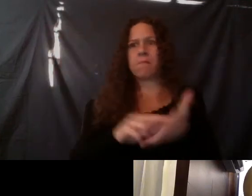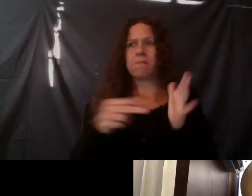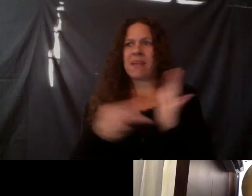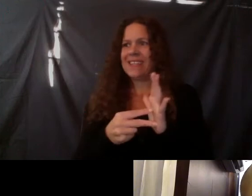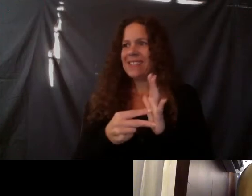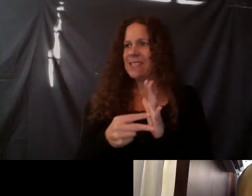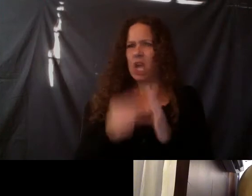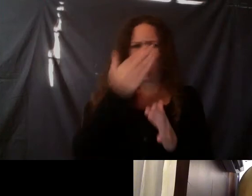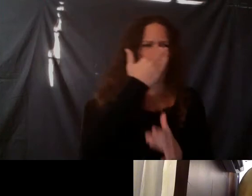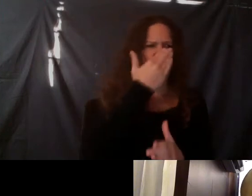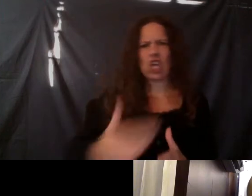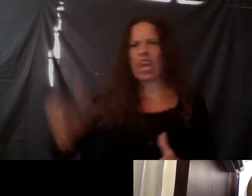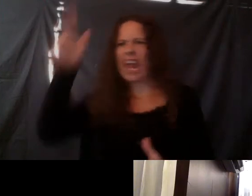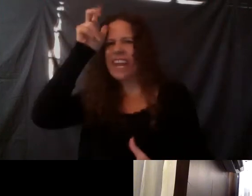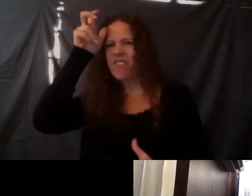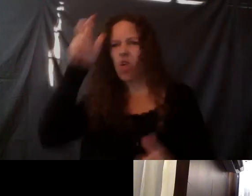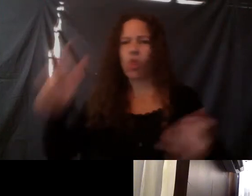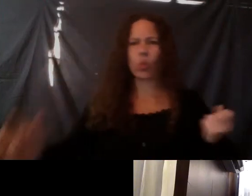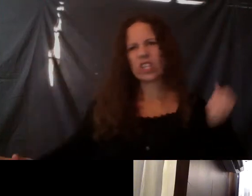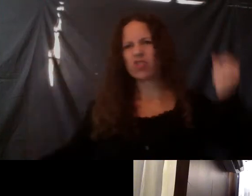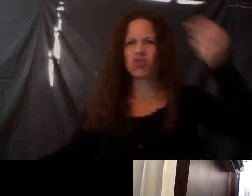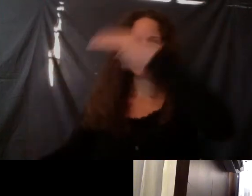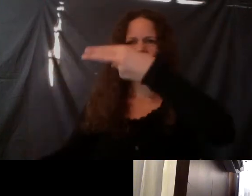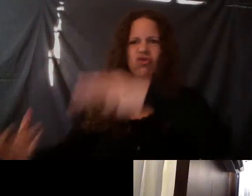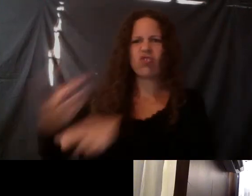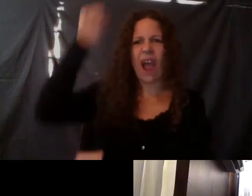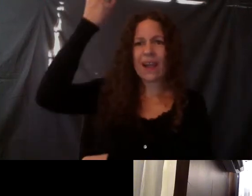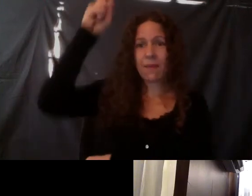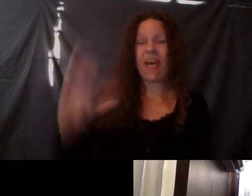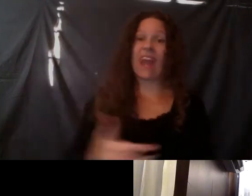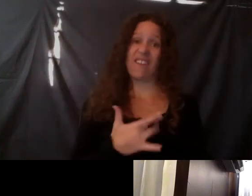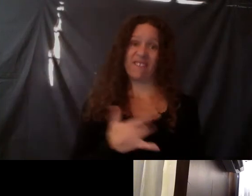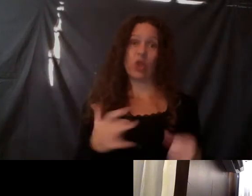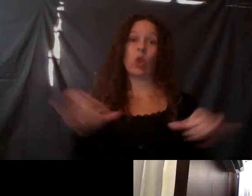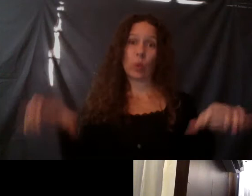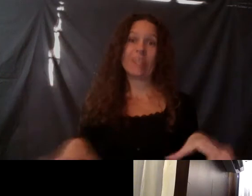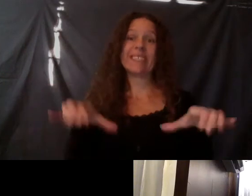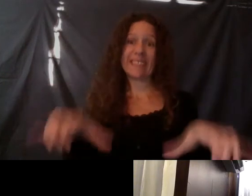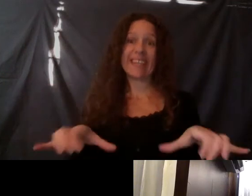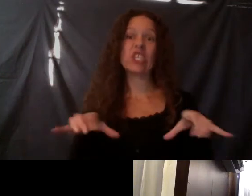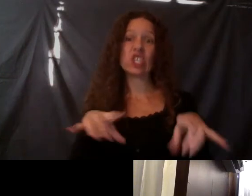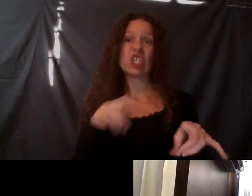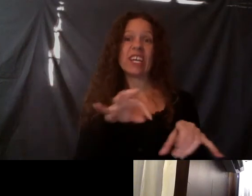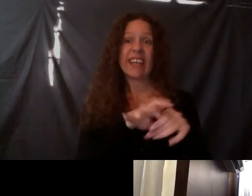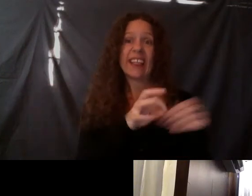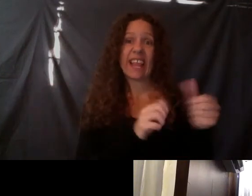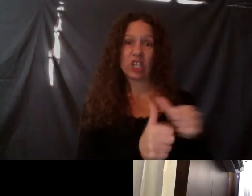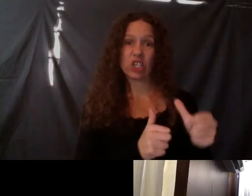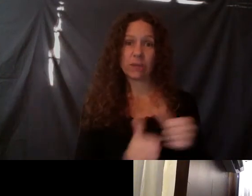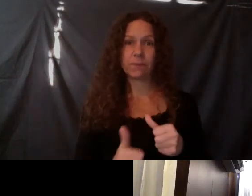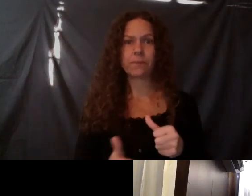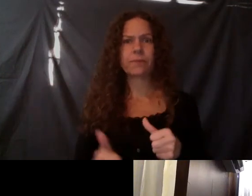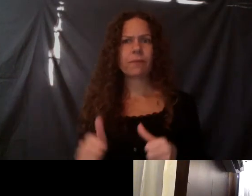feel like we kind of did that in many ways this election cycle. Next slide. In many ways, the spirit